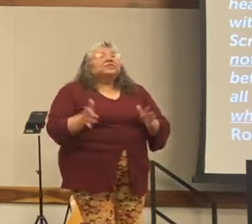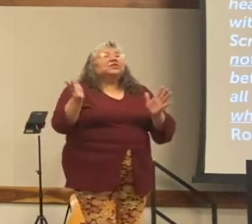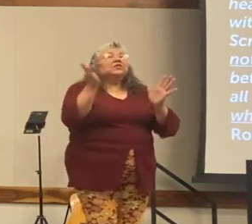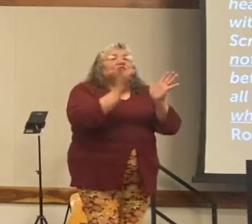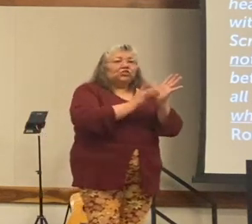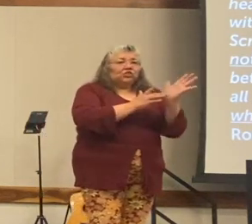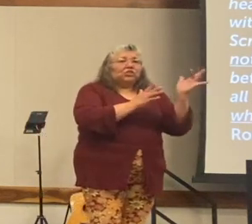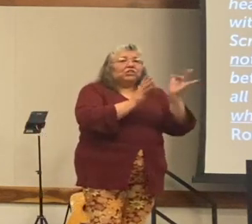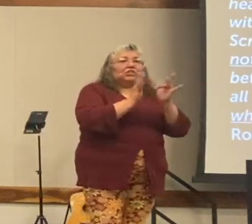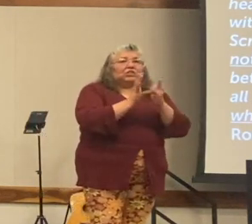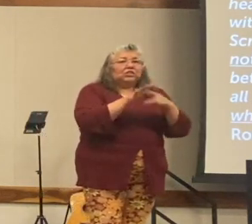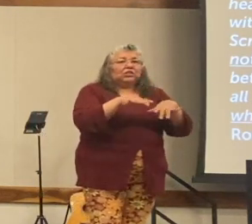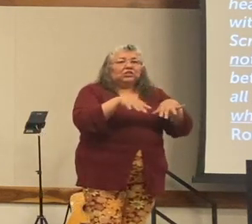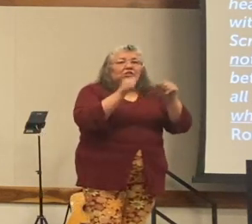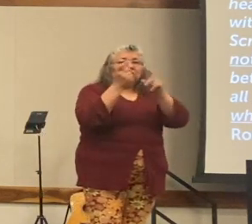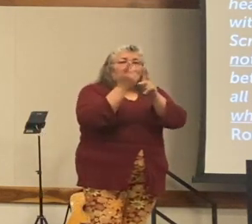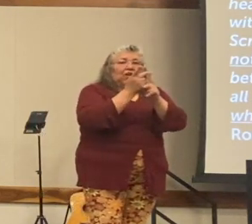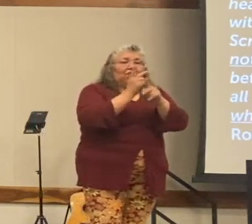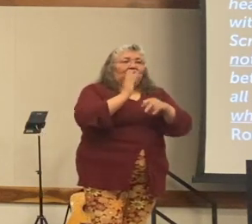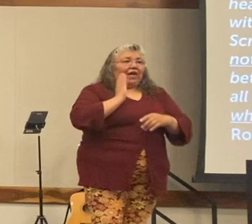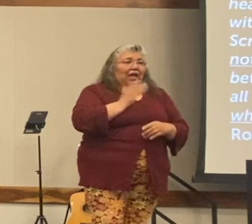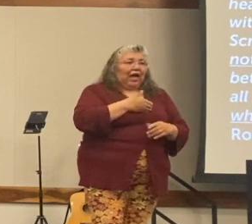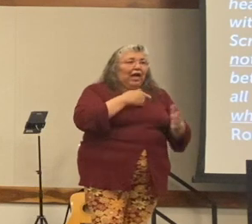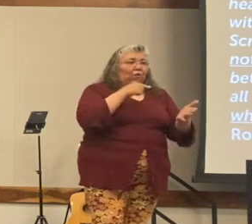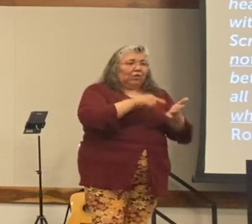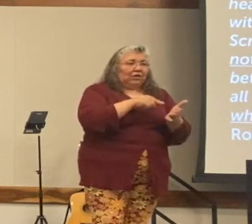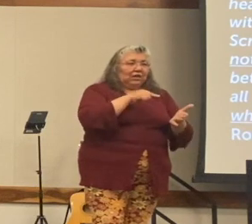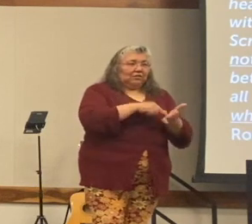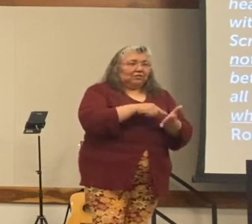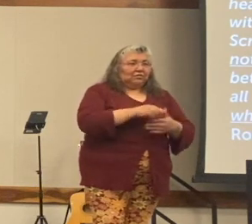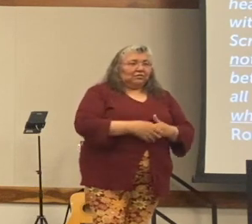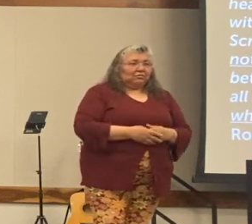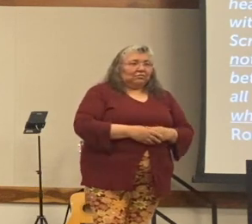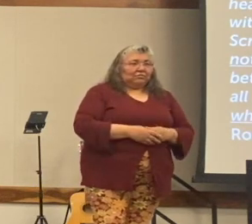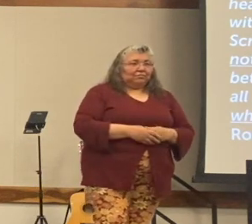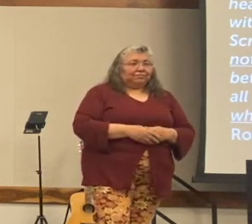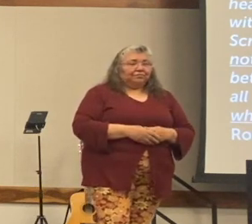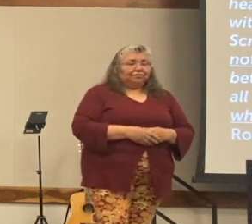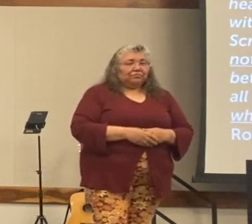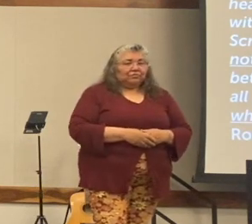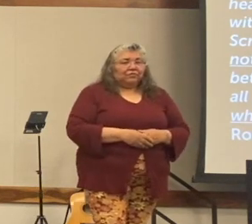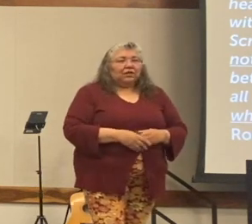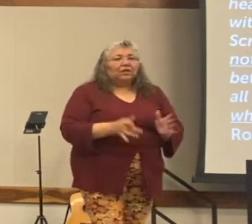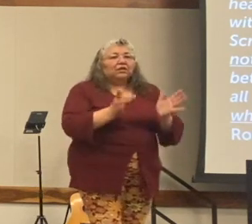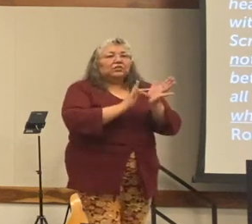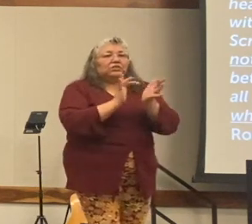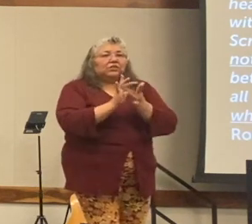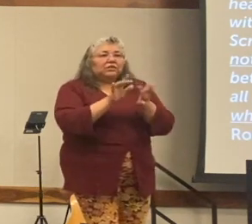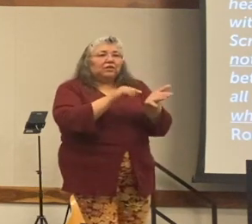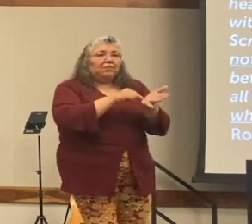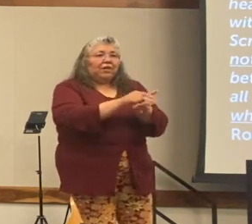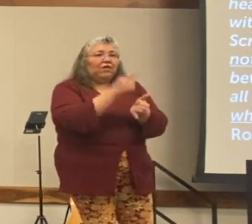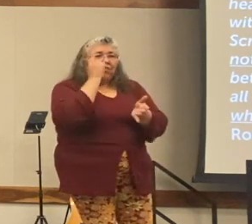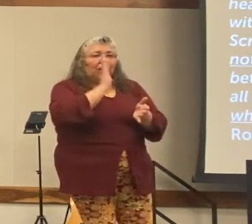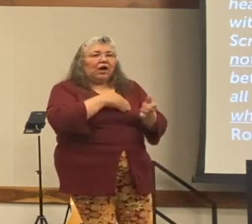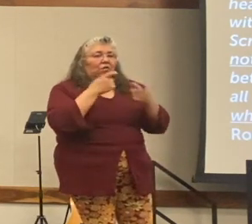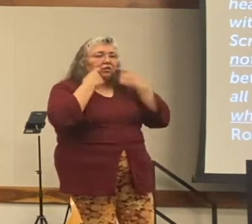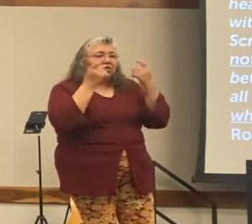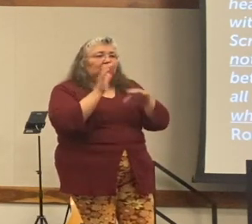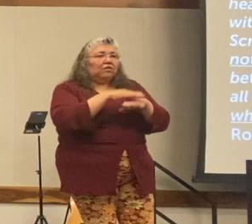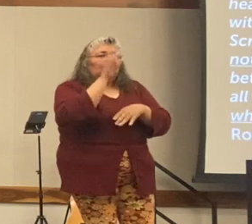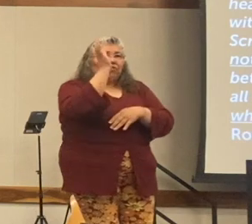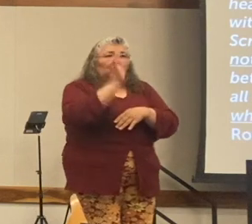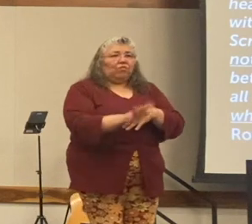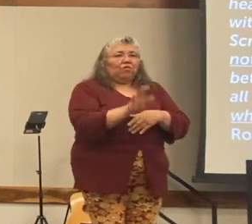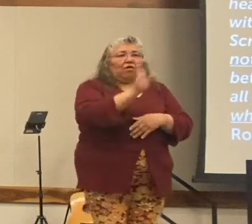Jesus took care of our debt. He paid for our sins on the